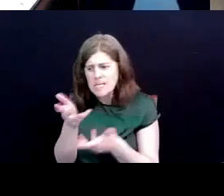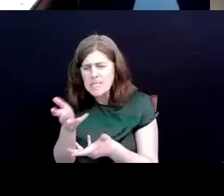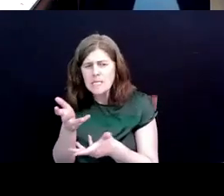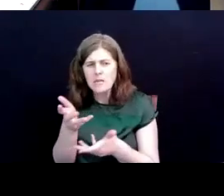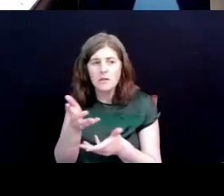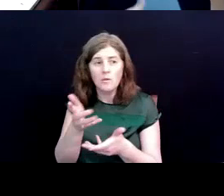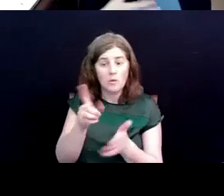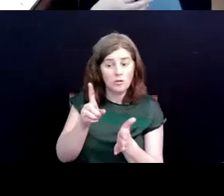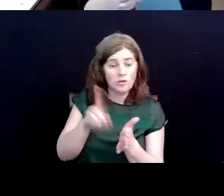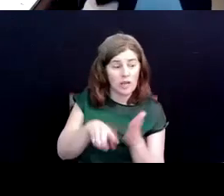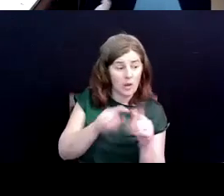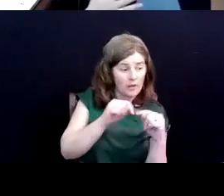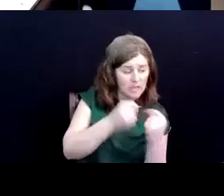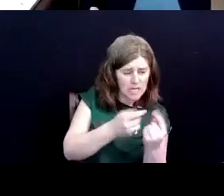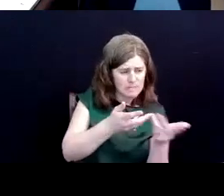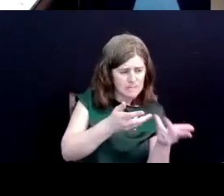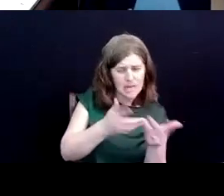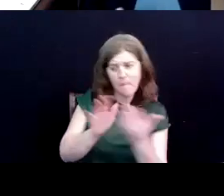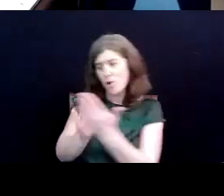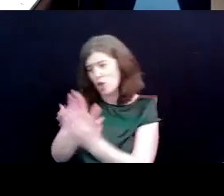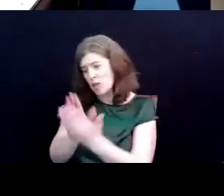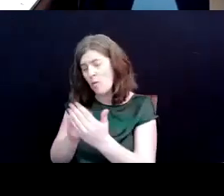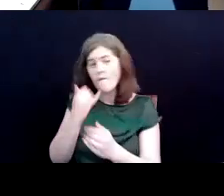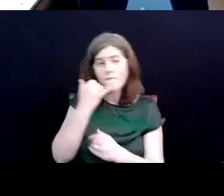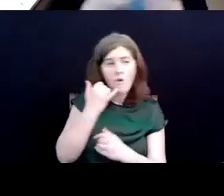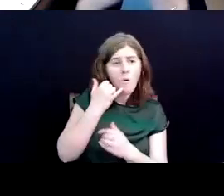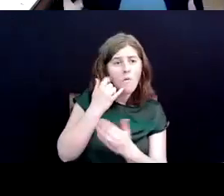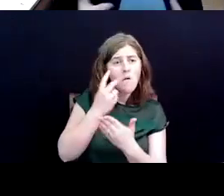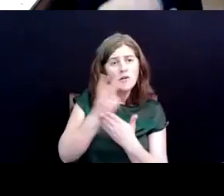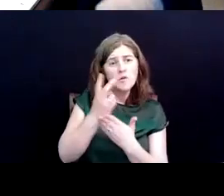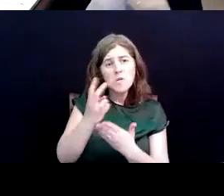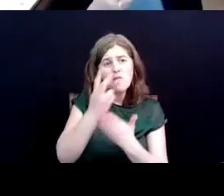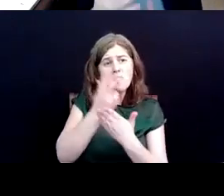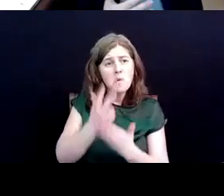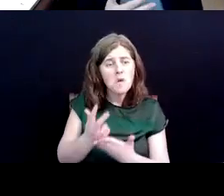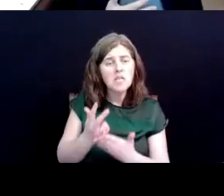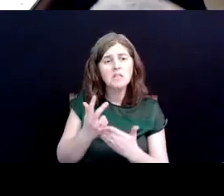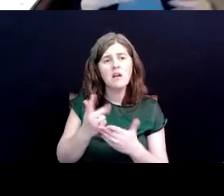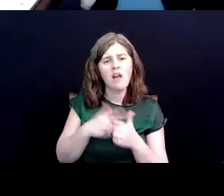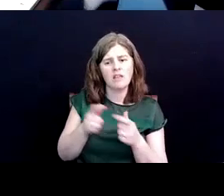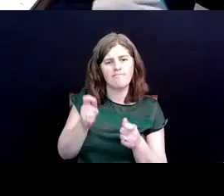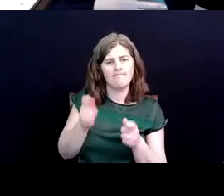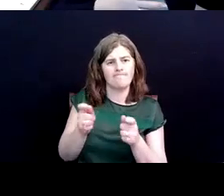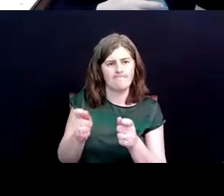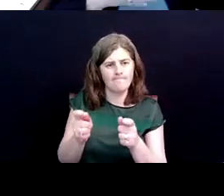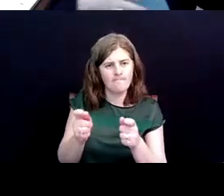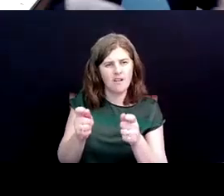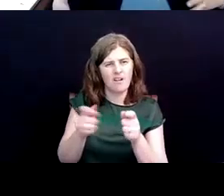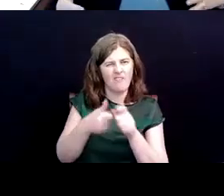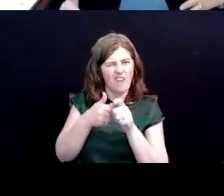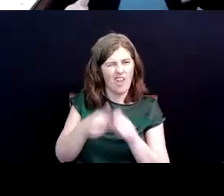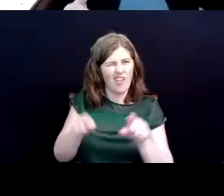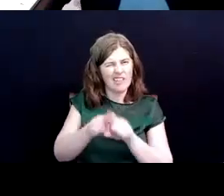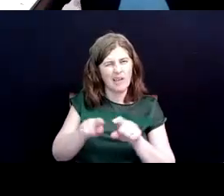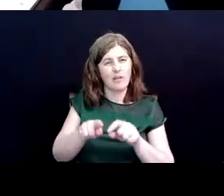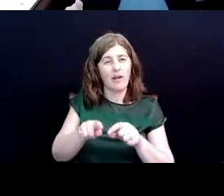check in with your team either in person or by the phone every couple of weeks? And then make those adjustments. That follows that same concept, those 4